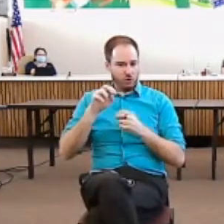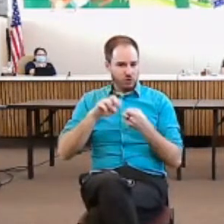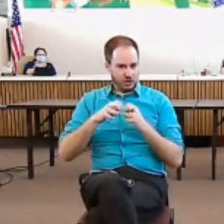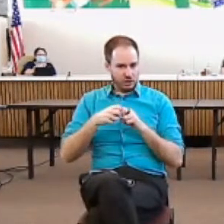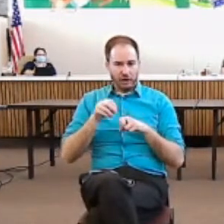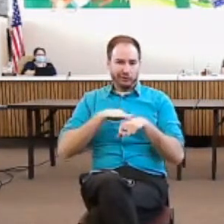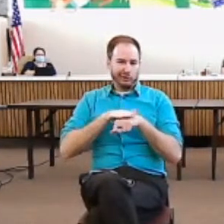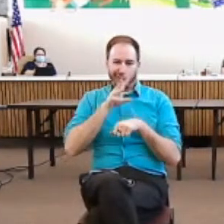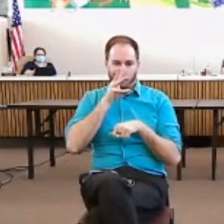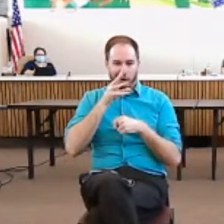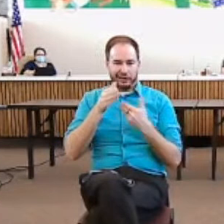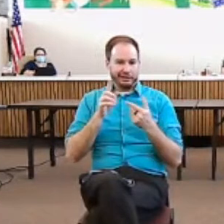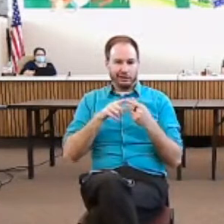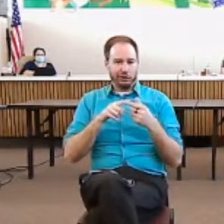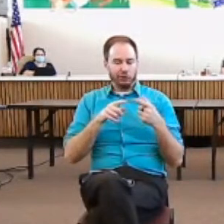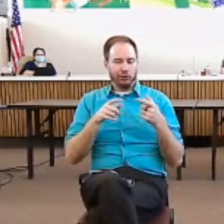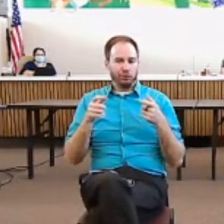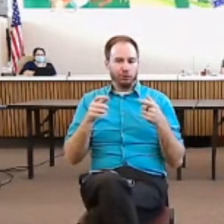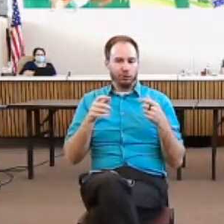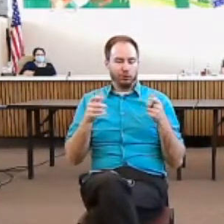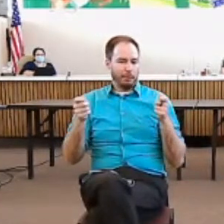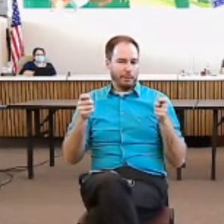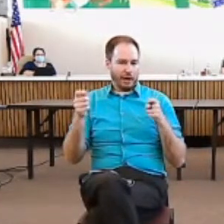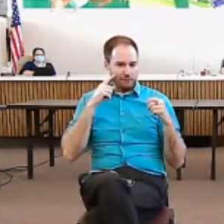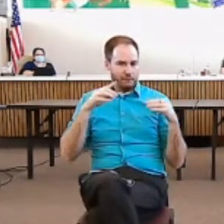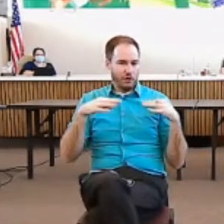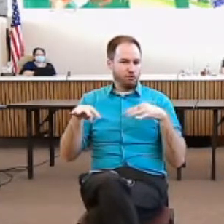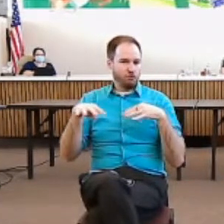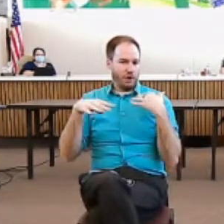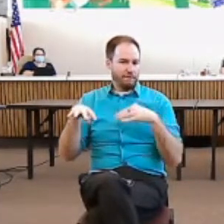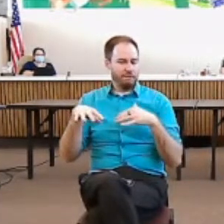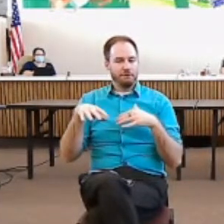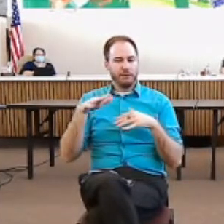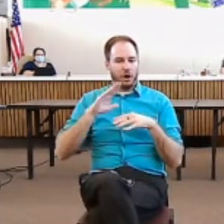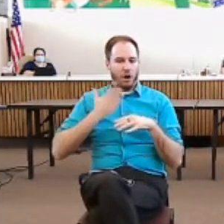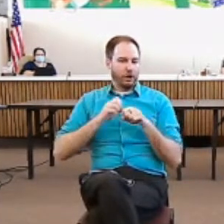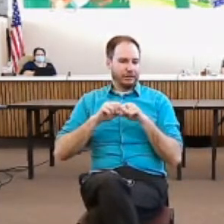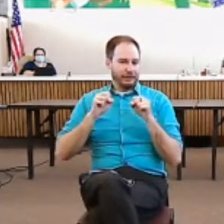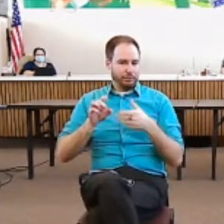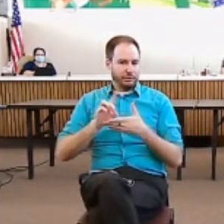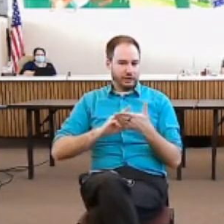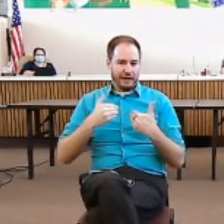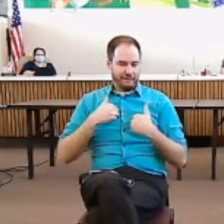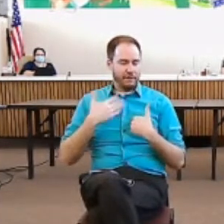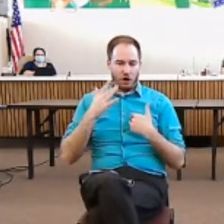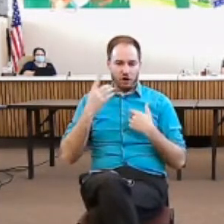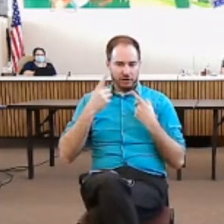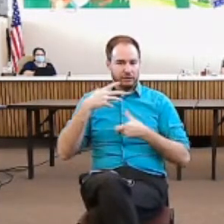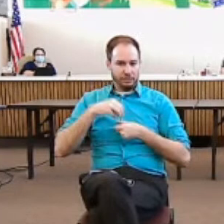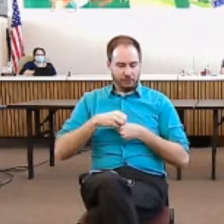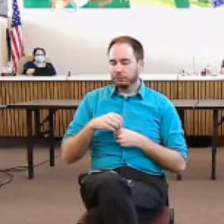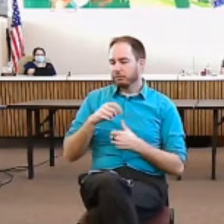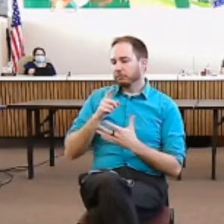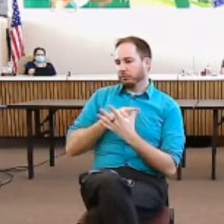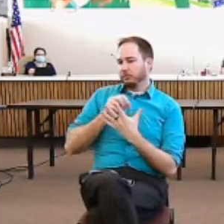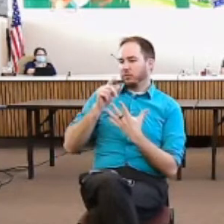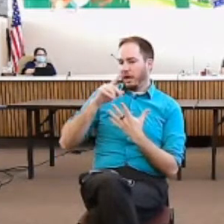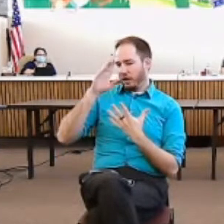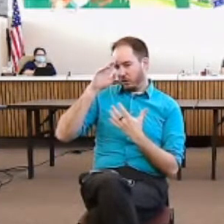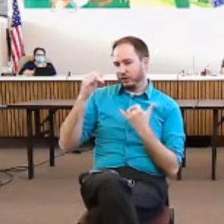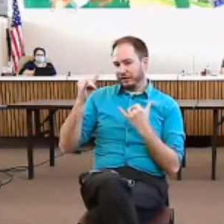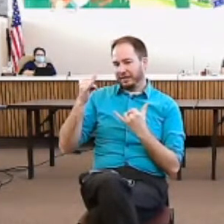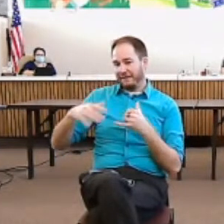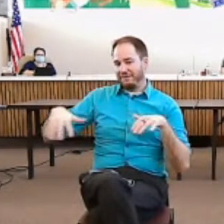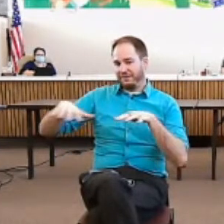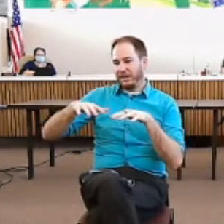and surface water is very easily handled in the system that we're designing. Okay. Because I know it exists right now in that